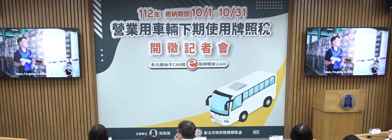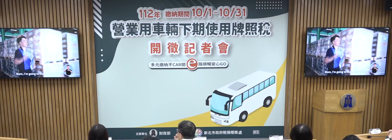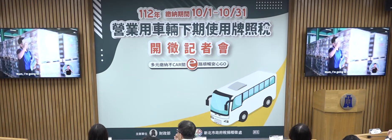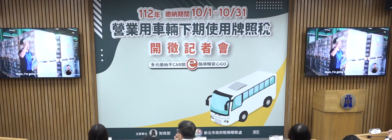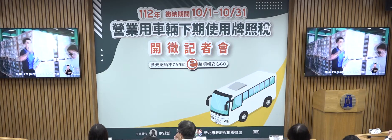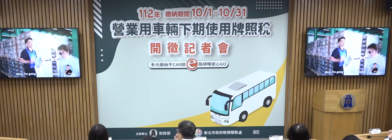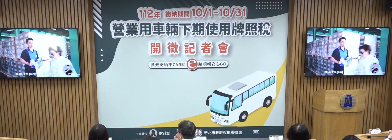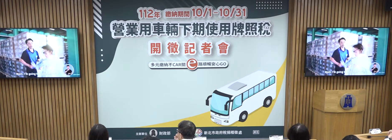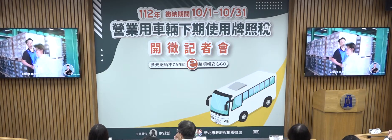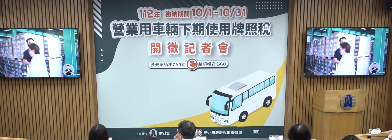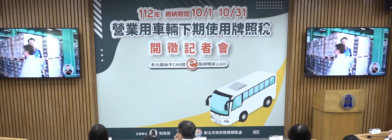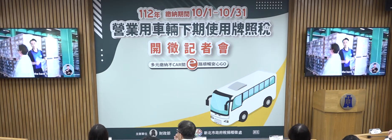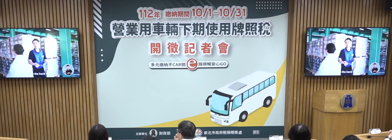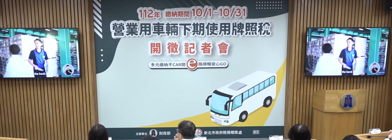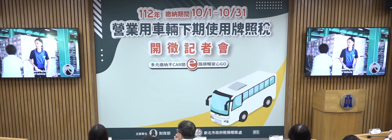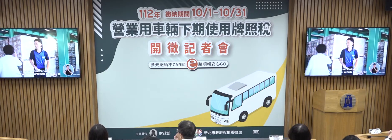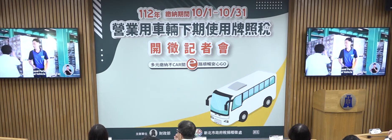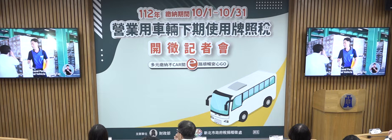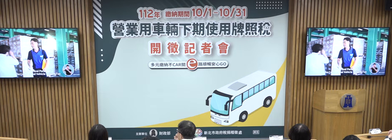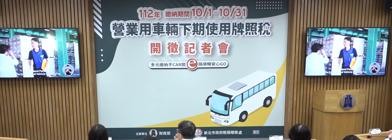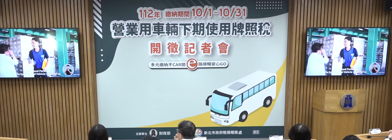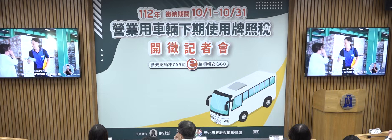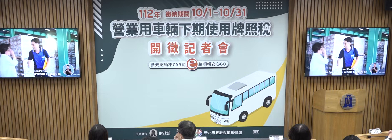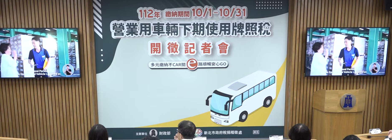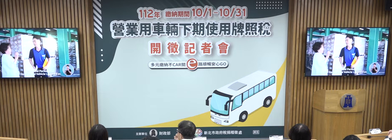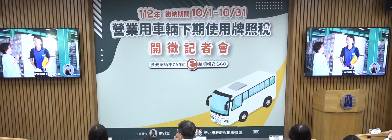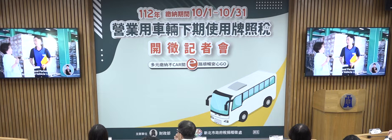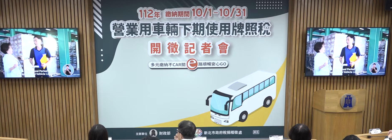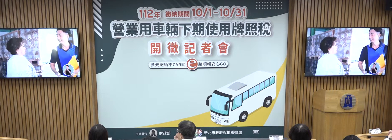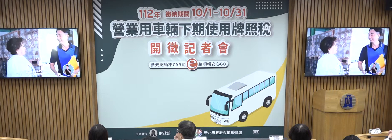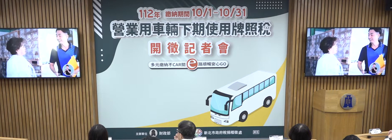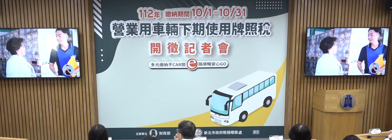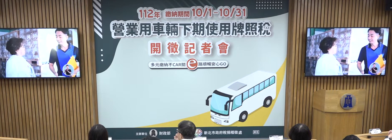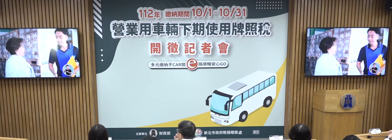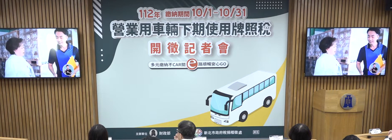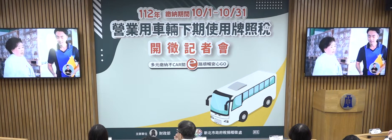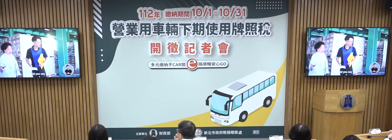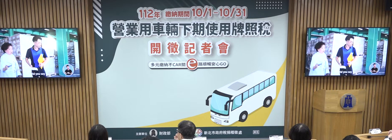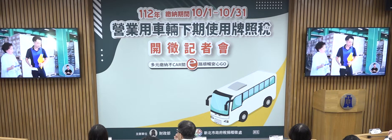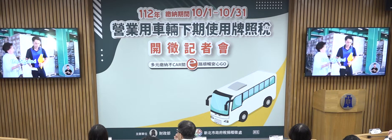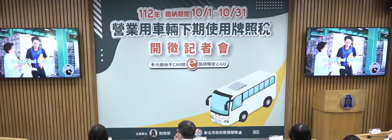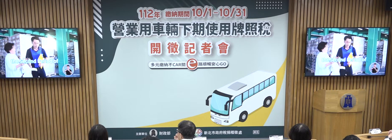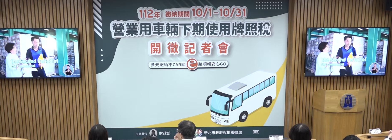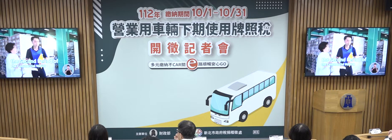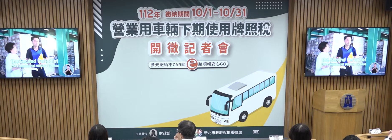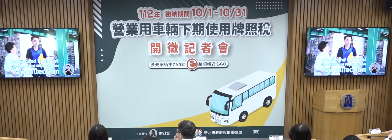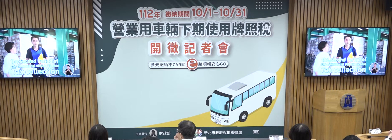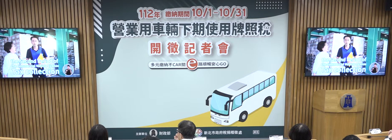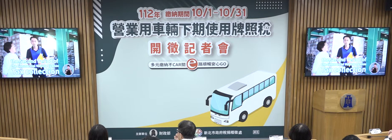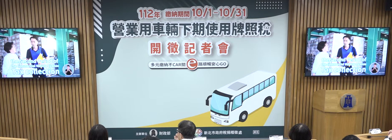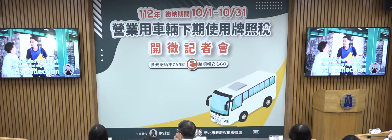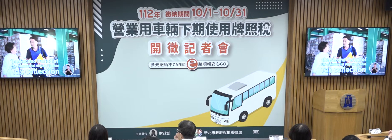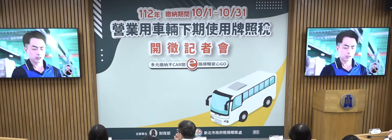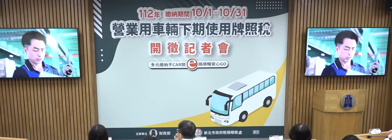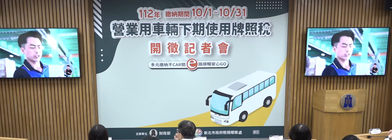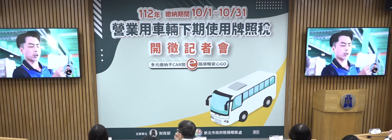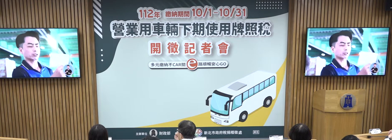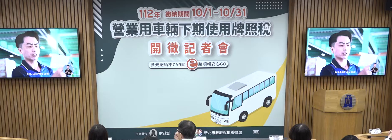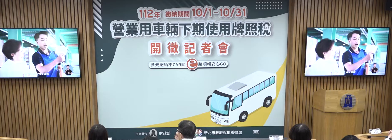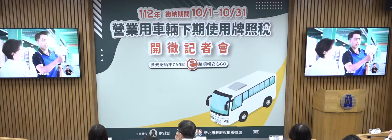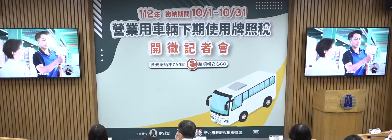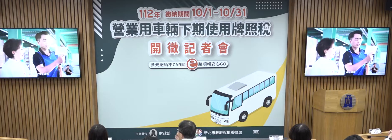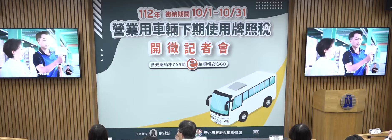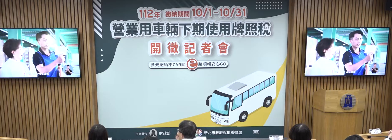morning. Mom, I'm going to make deliveries and go to the bank to pay the second period of the commercial vehicle license tax. Wait a minute. Did you say the second period of commercial vehicle license tax